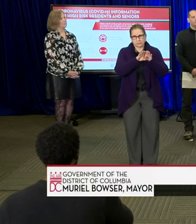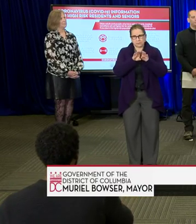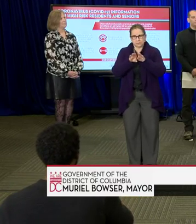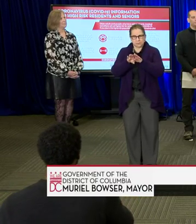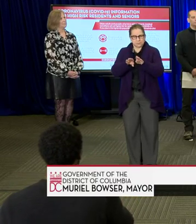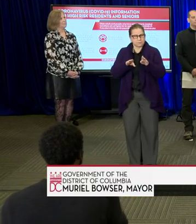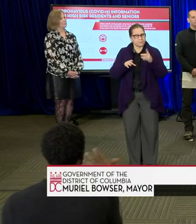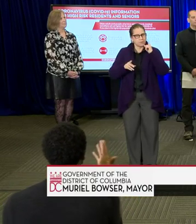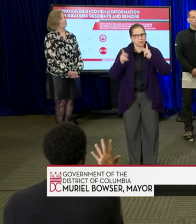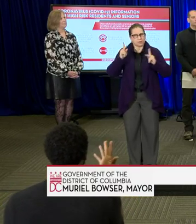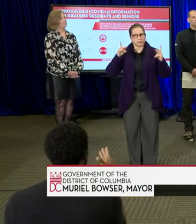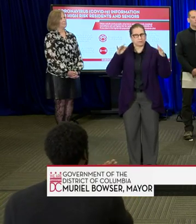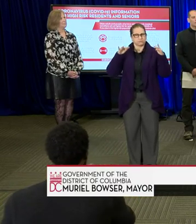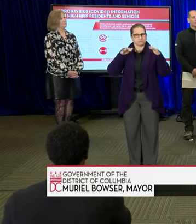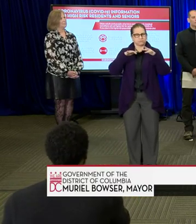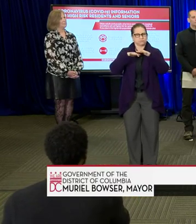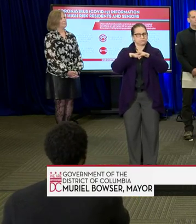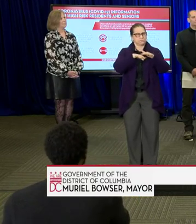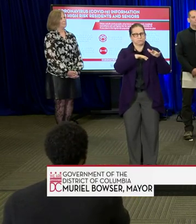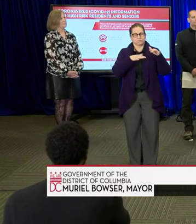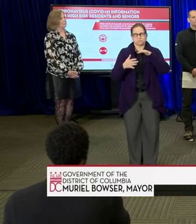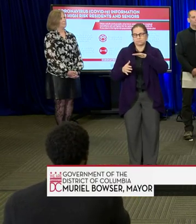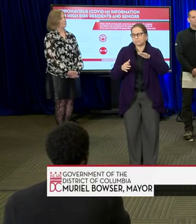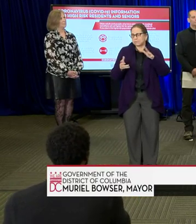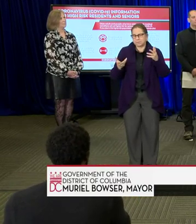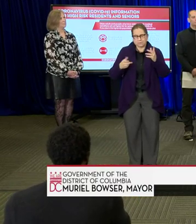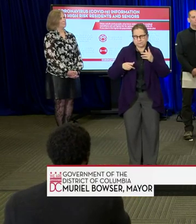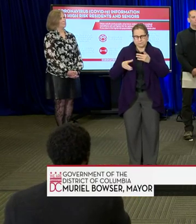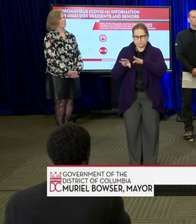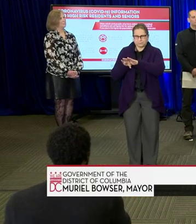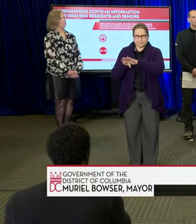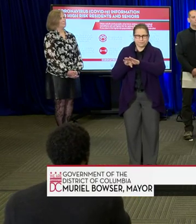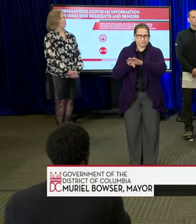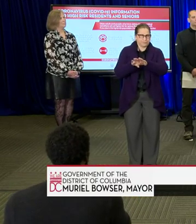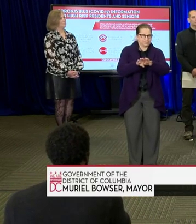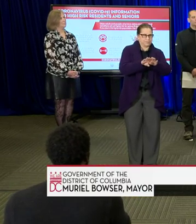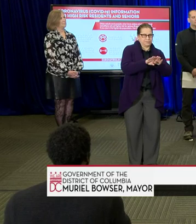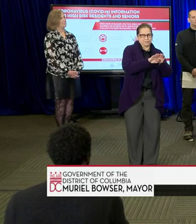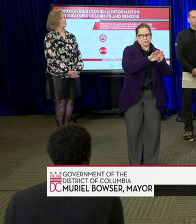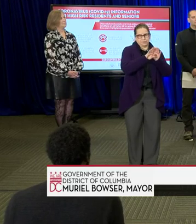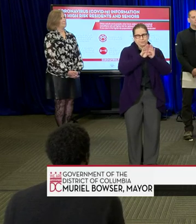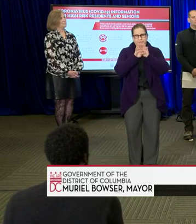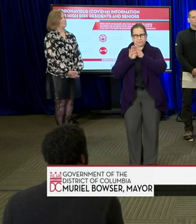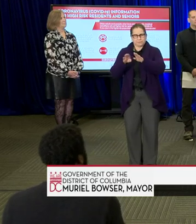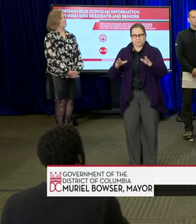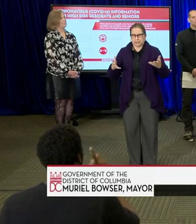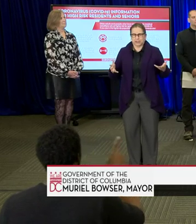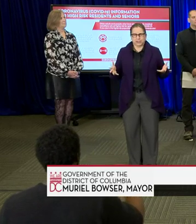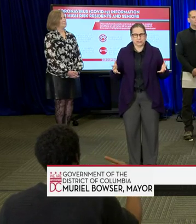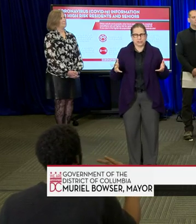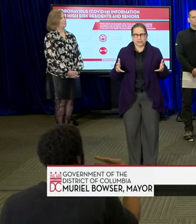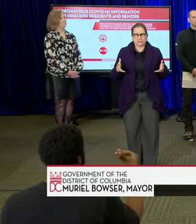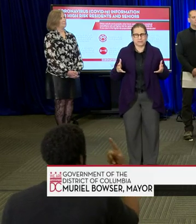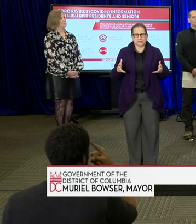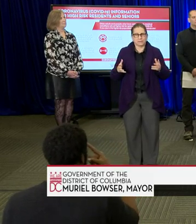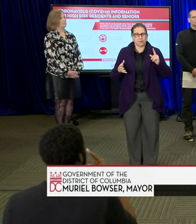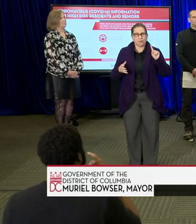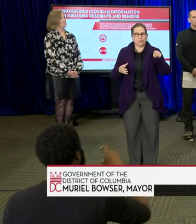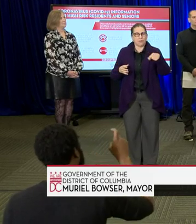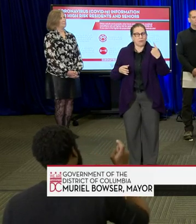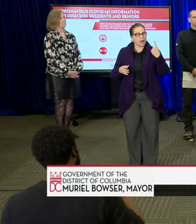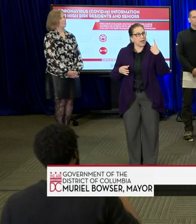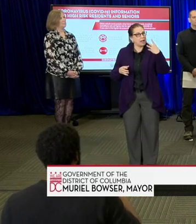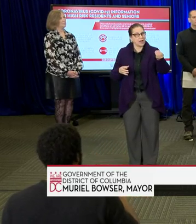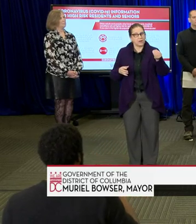have been shut down. And we want to make clear that we want people to go out for essential activity,